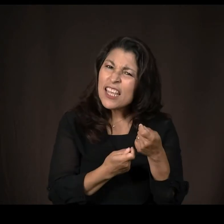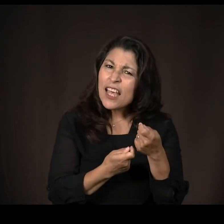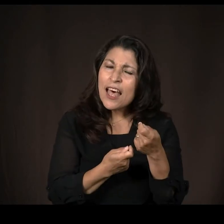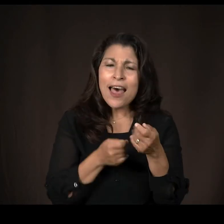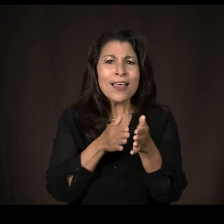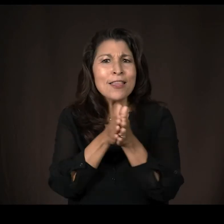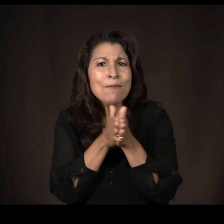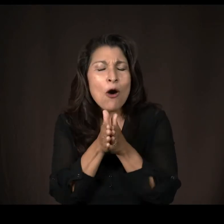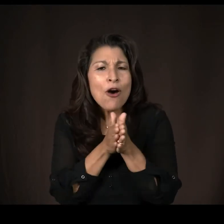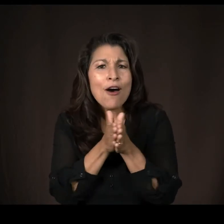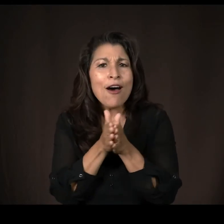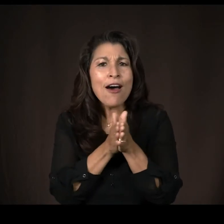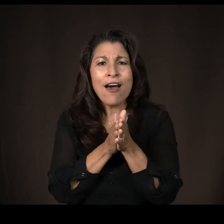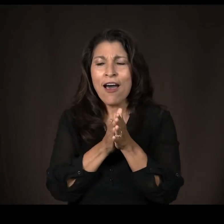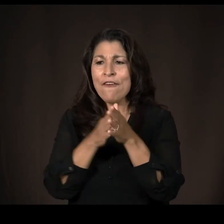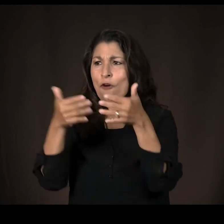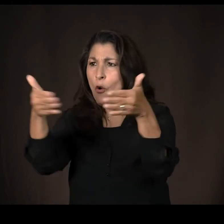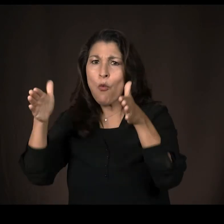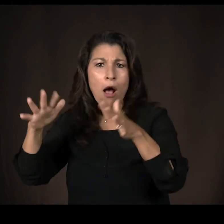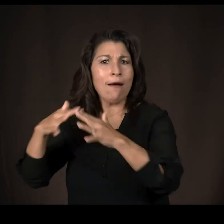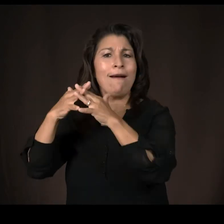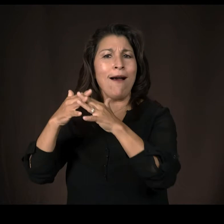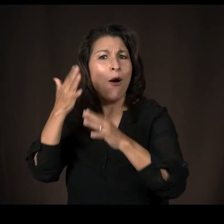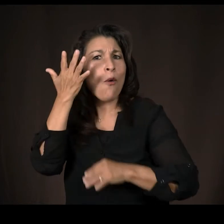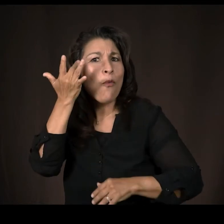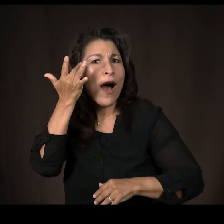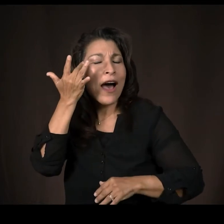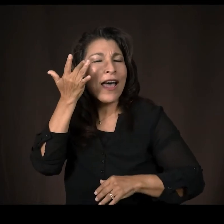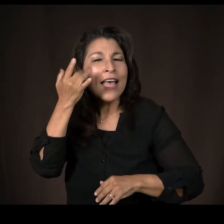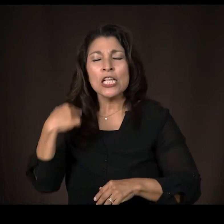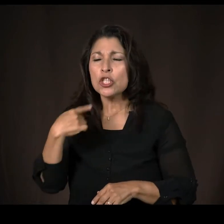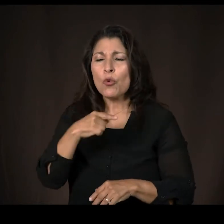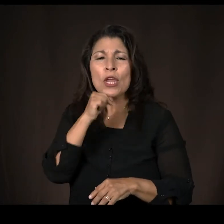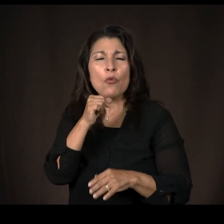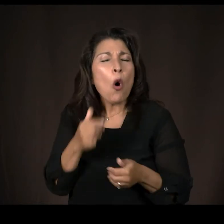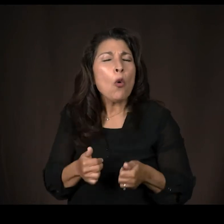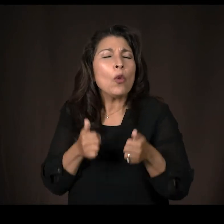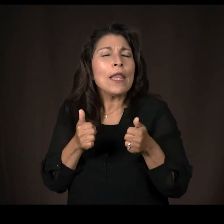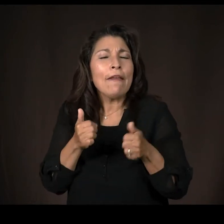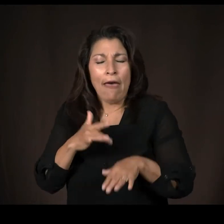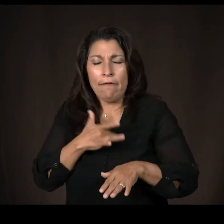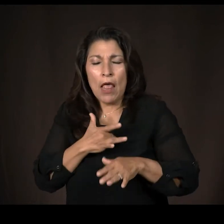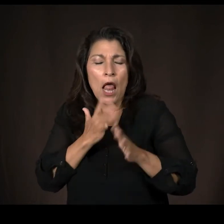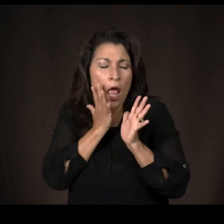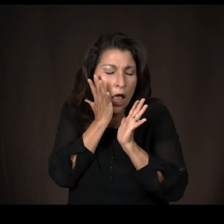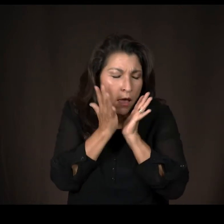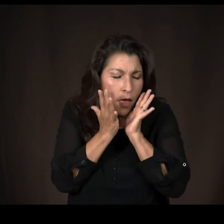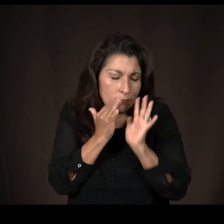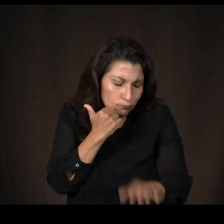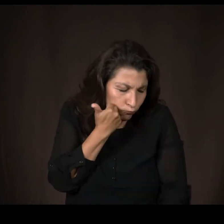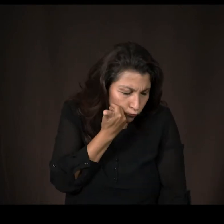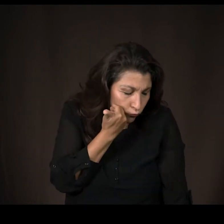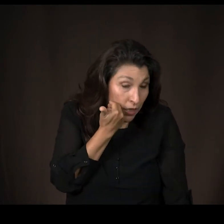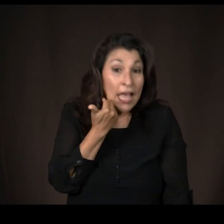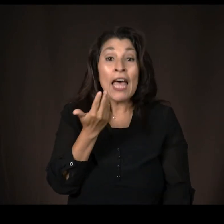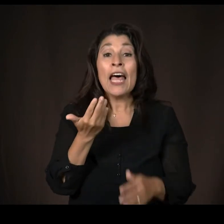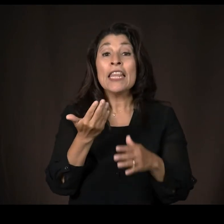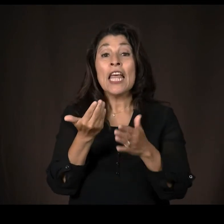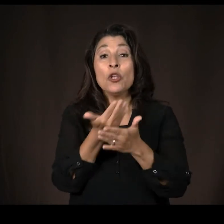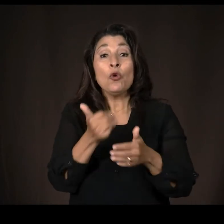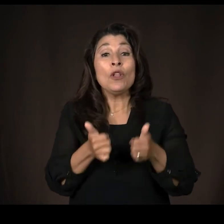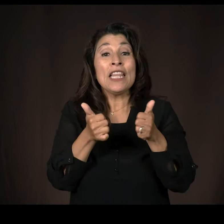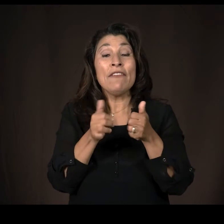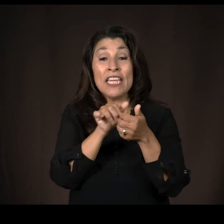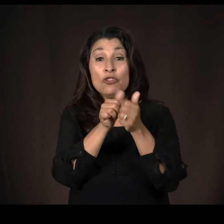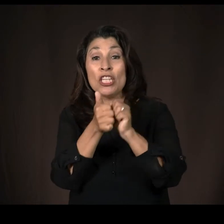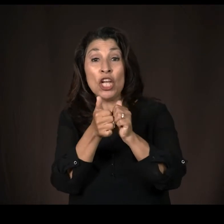The motivation for rebuilding the wall, so we will no longer be living in disgrace. The New Jerusalem Bible Translation says,